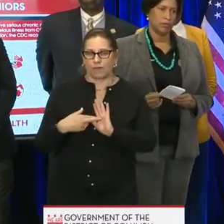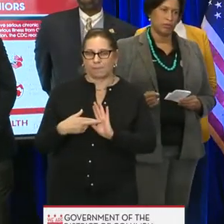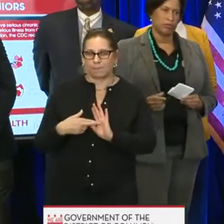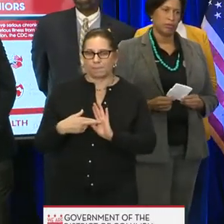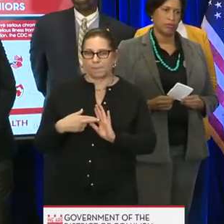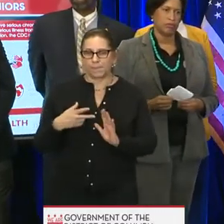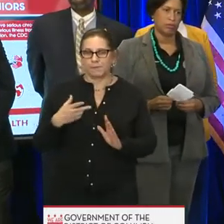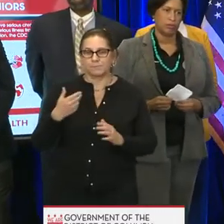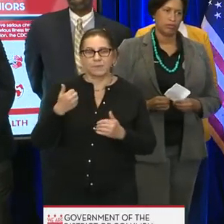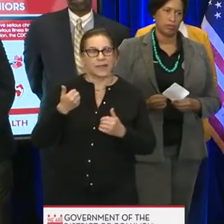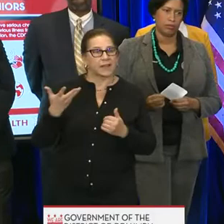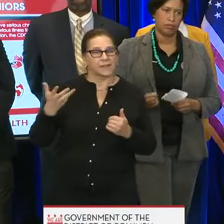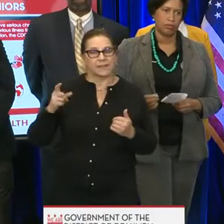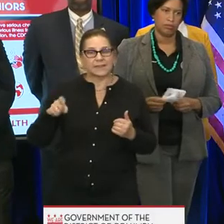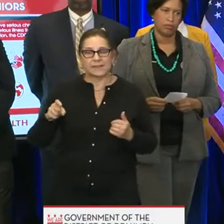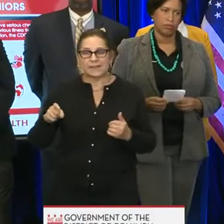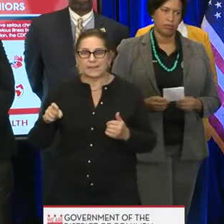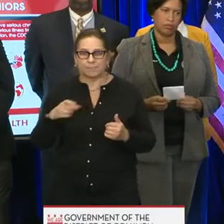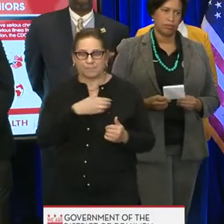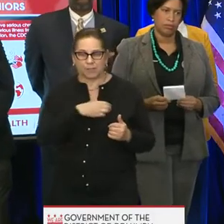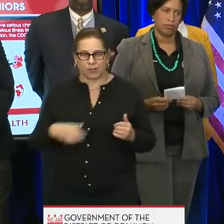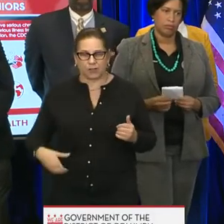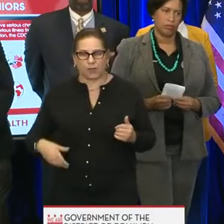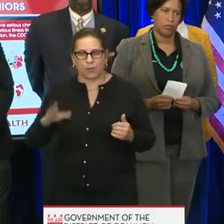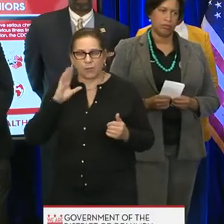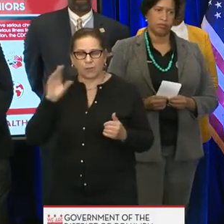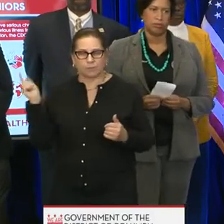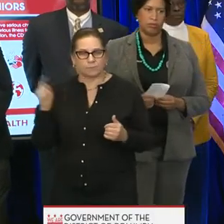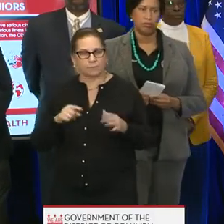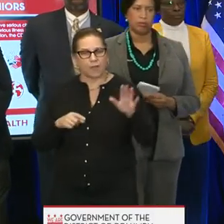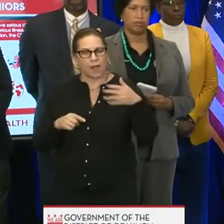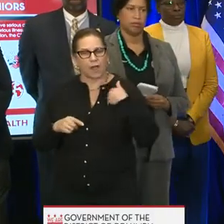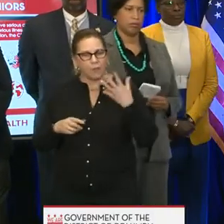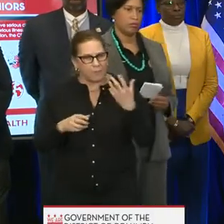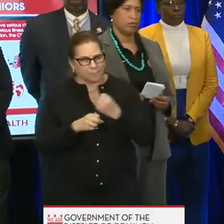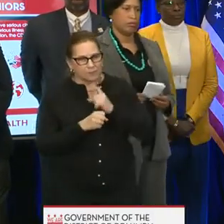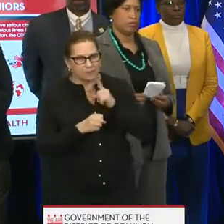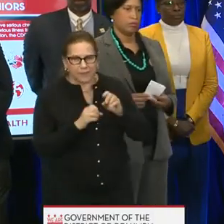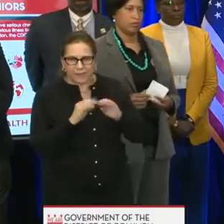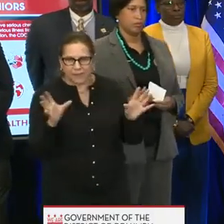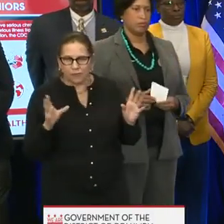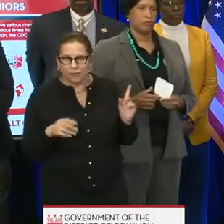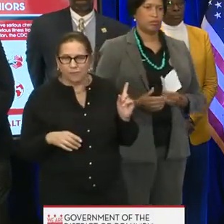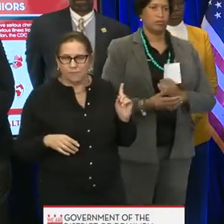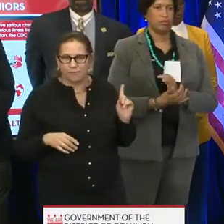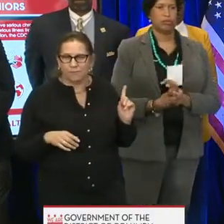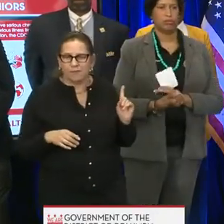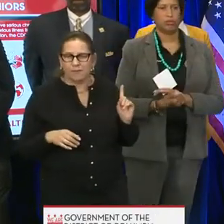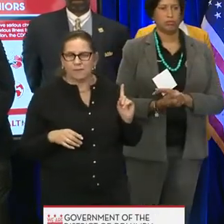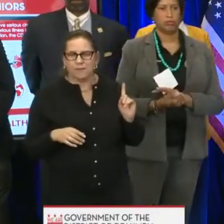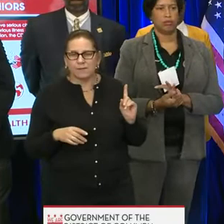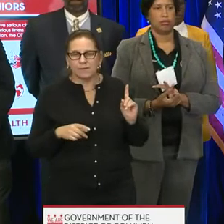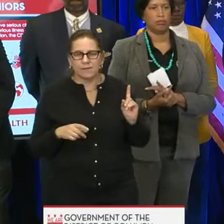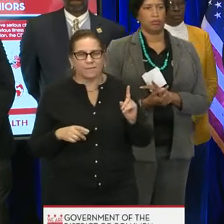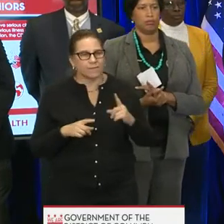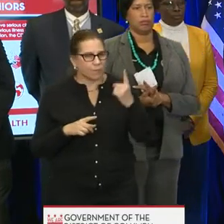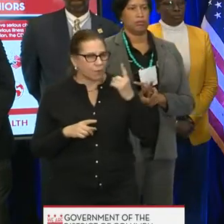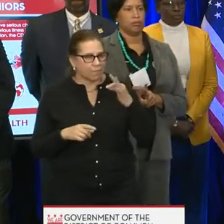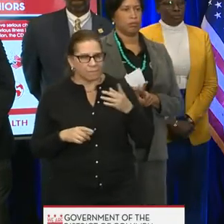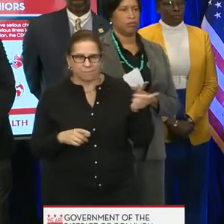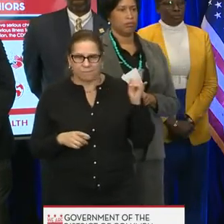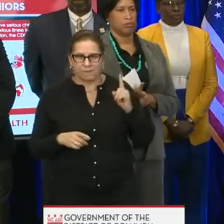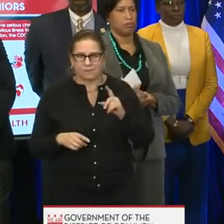were requested by the mayor. And so just so I can clarify, because I was told just the other day by someone in your staff that the mayor didn't have